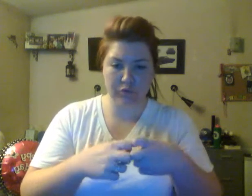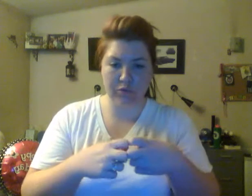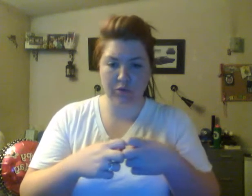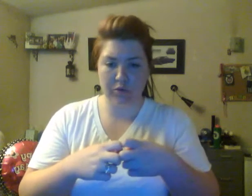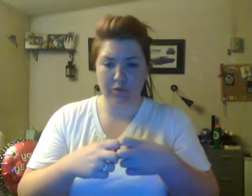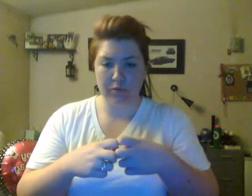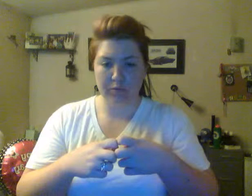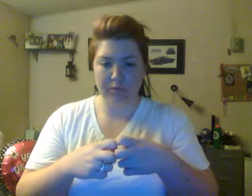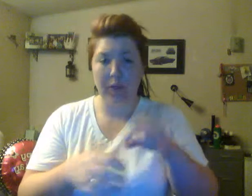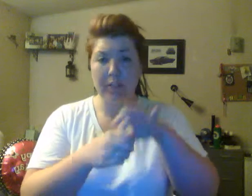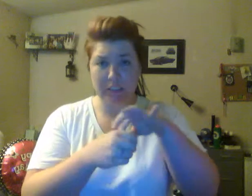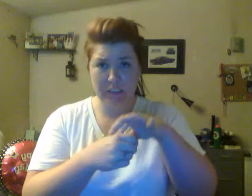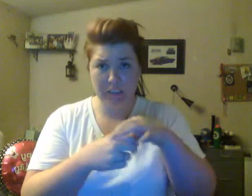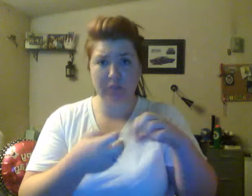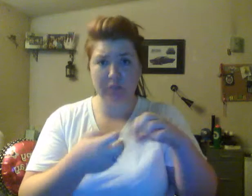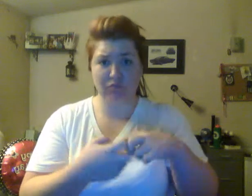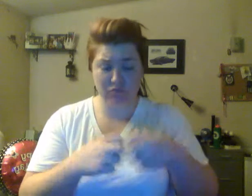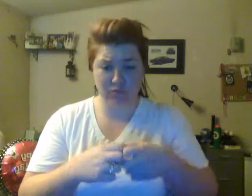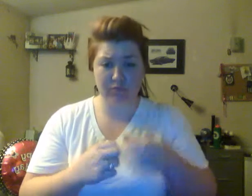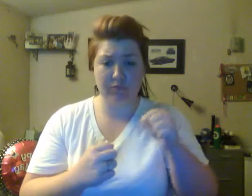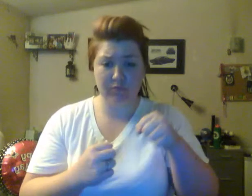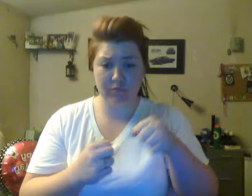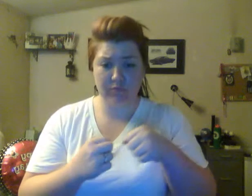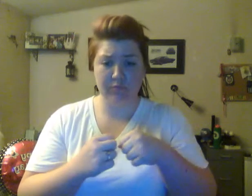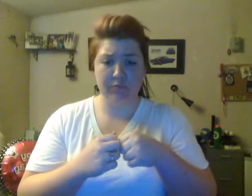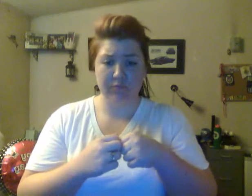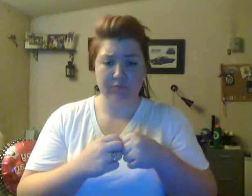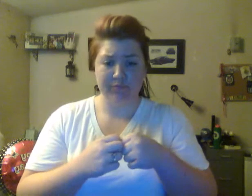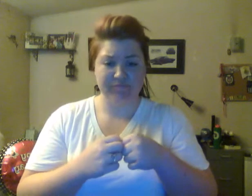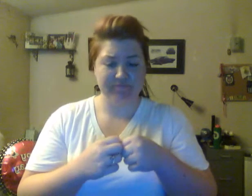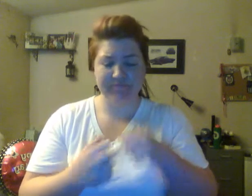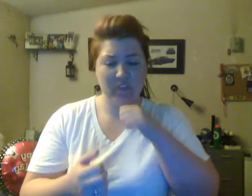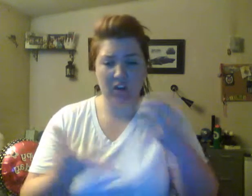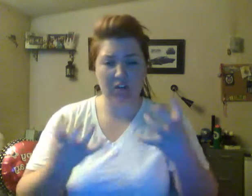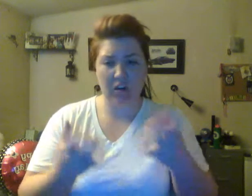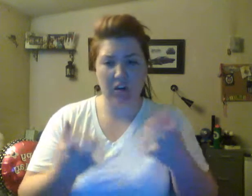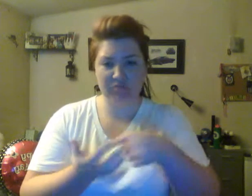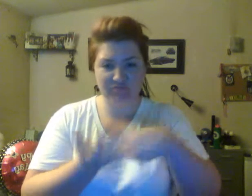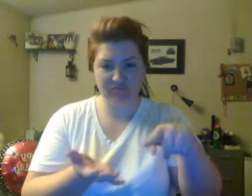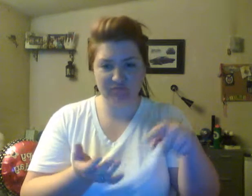tea was a problem earlier, wasn't it? We didn't want to pay that tax on tea. Yes.